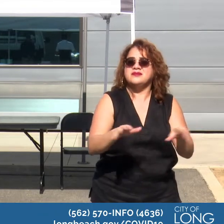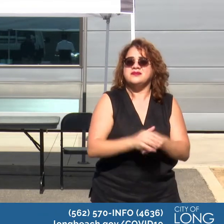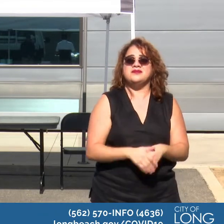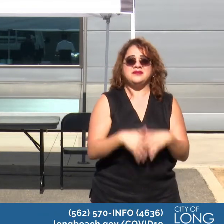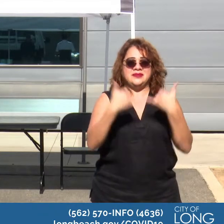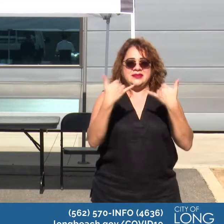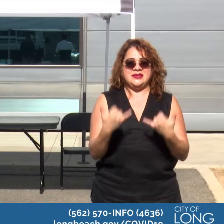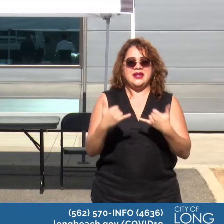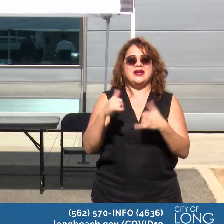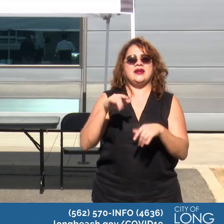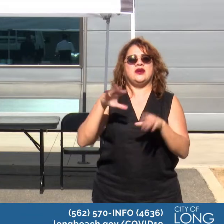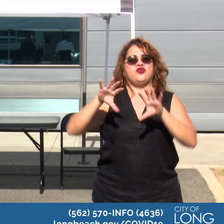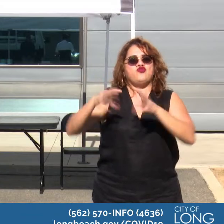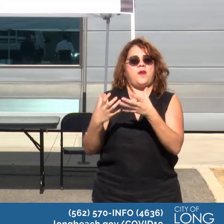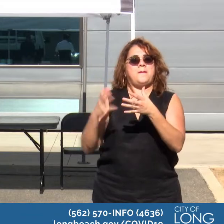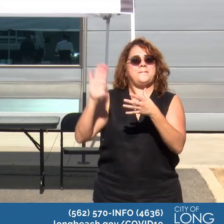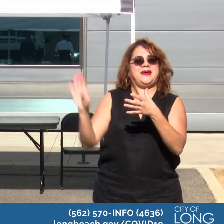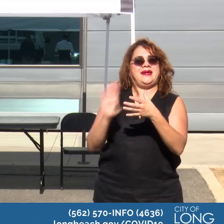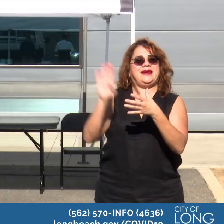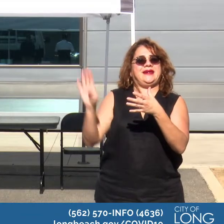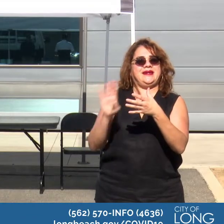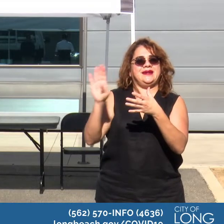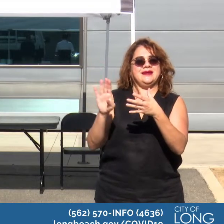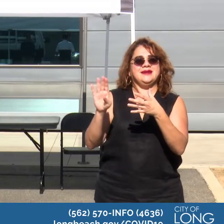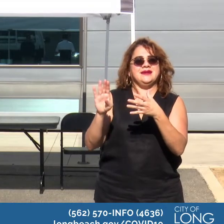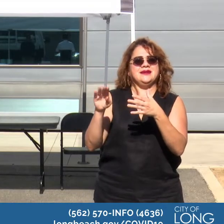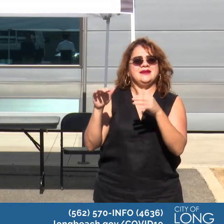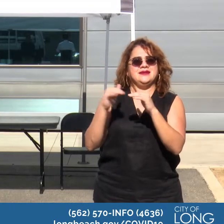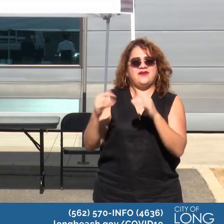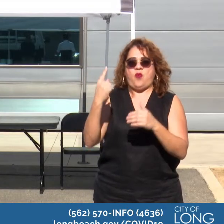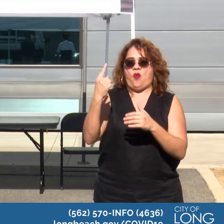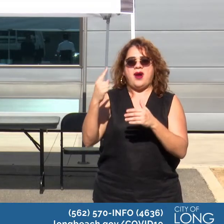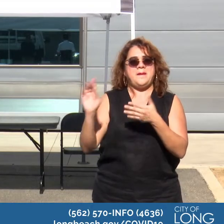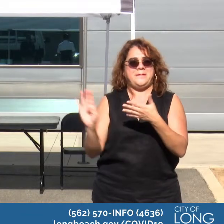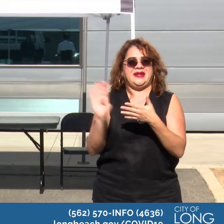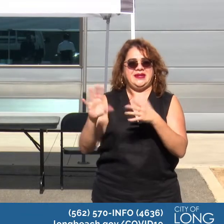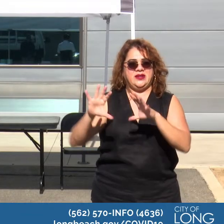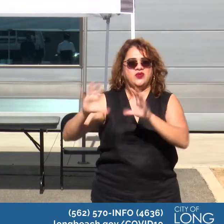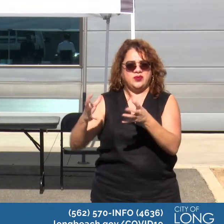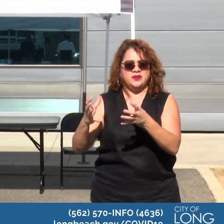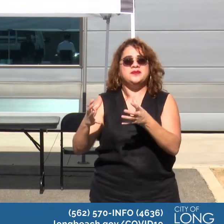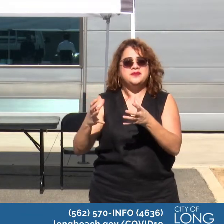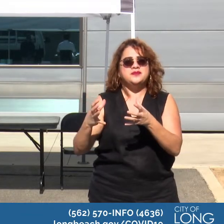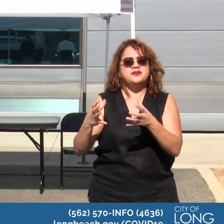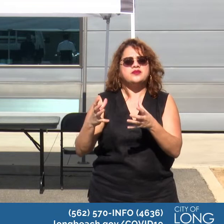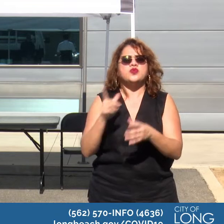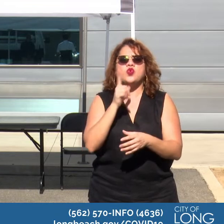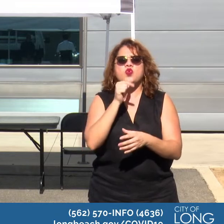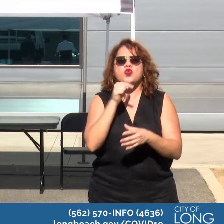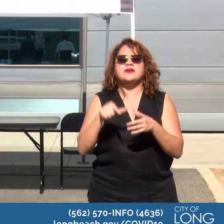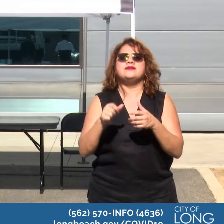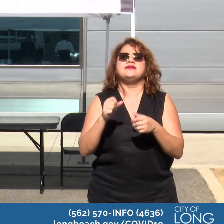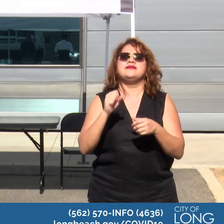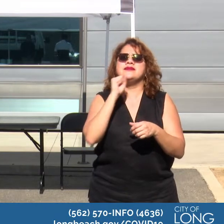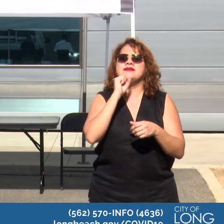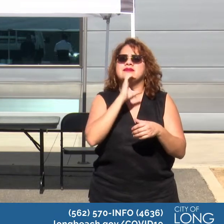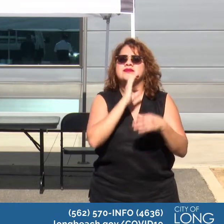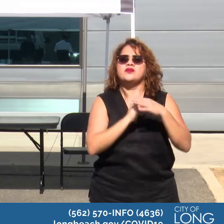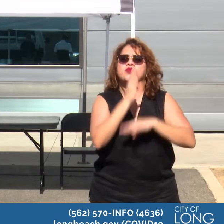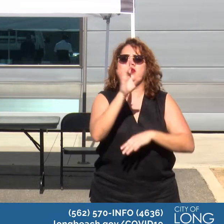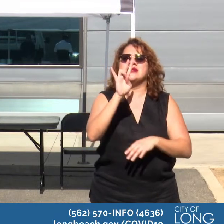B within those tiers. And we are now beginning the process of vaccinating seniors who are 65 and